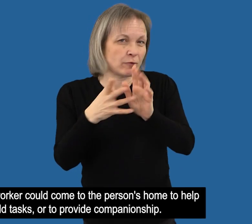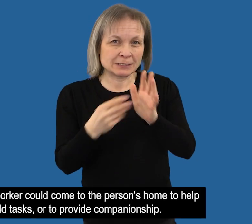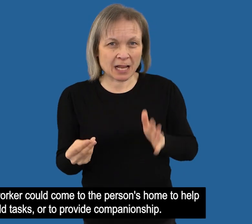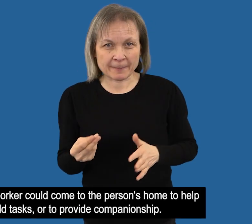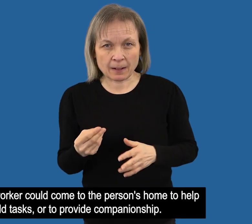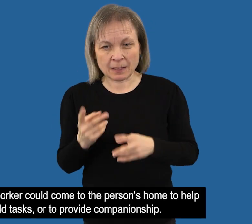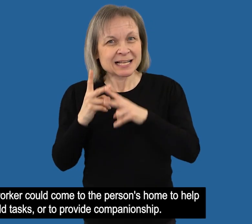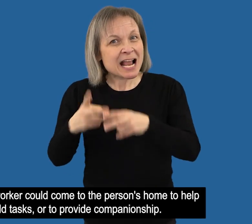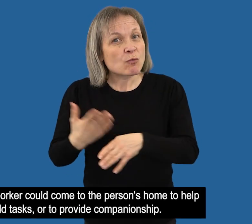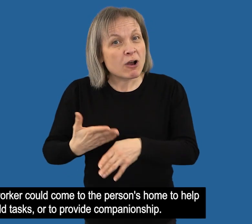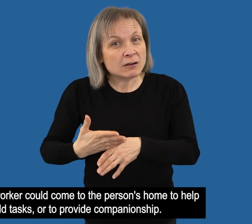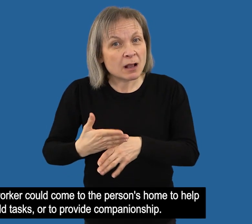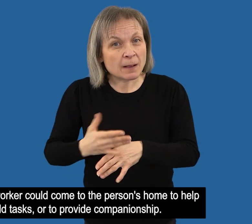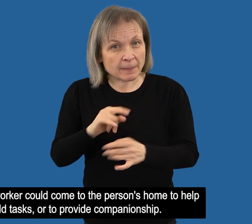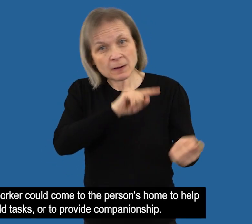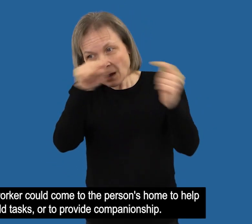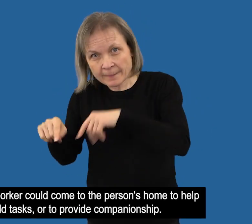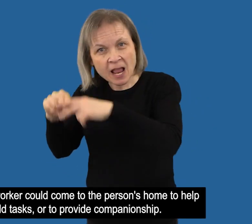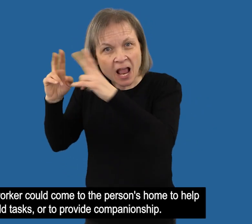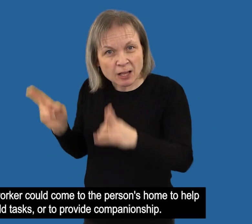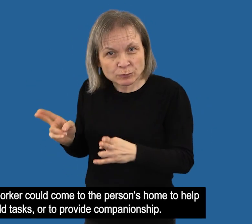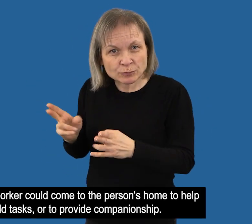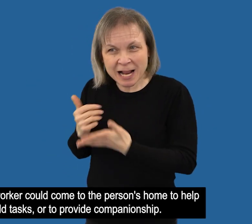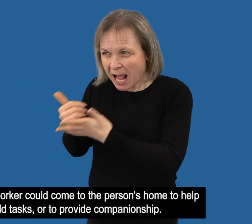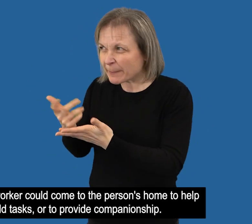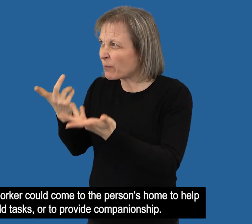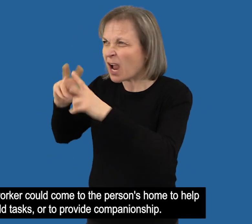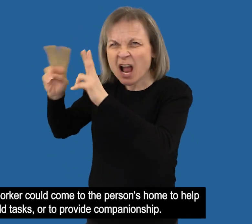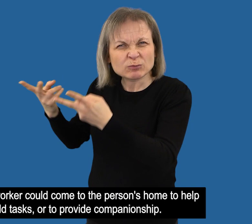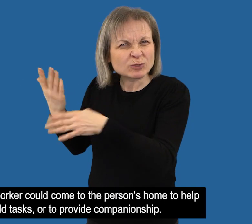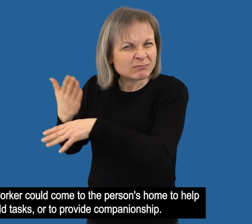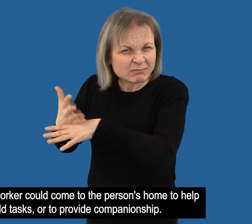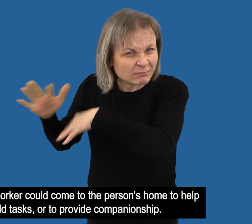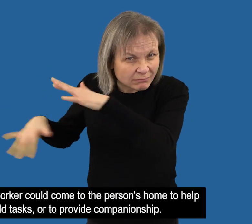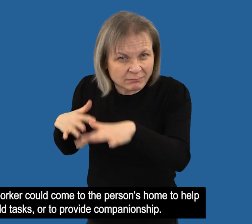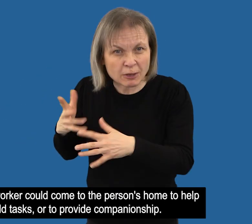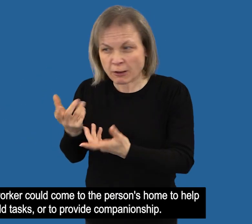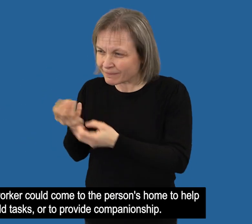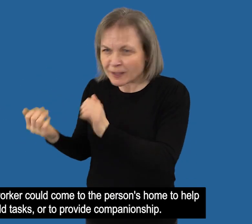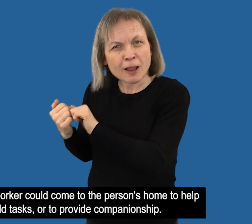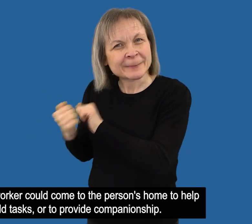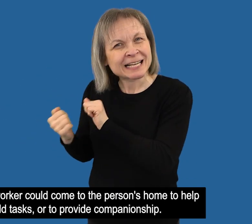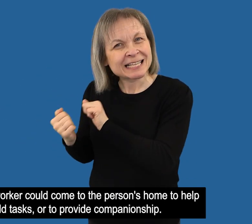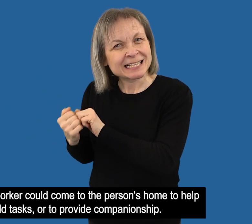For example, a care worker could come to the person's home to help with household tasks or to provide